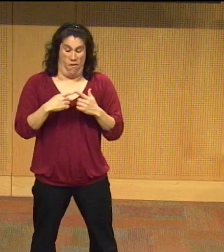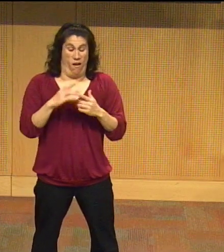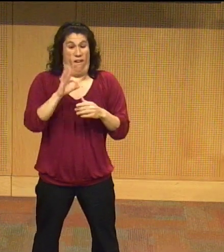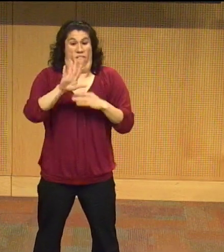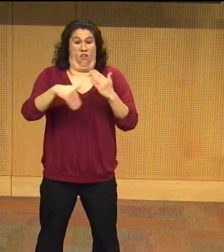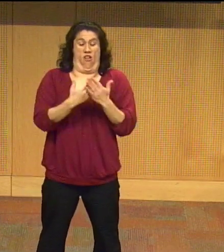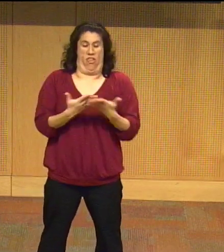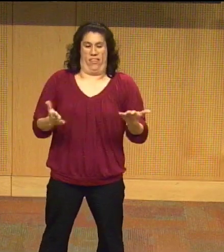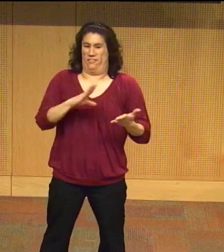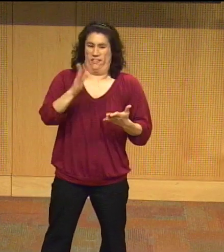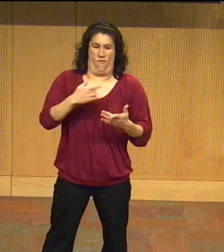client.